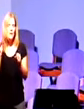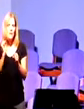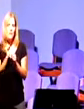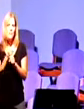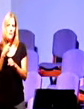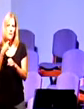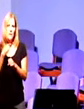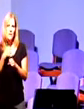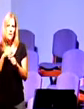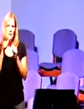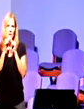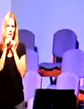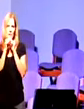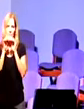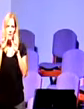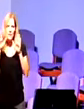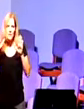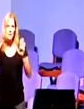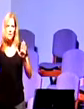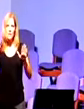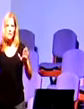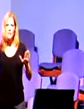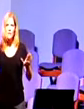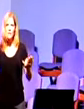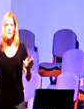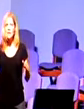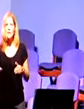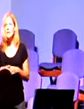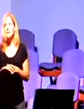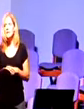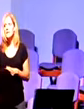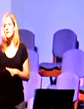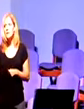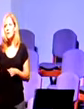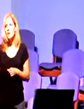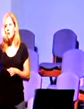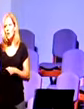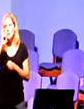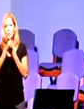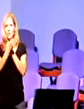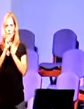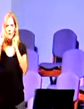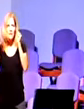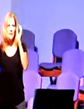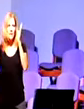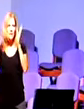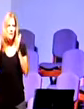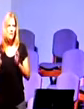shine. Make me a blessing, O